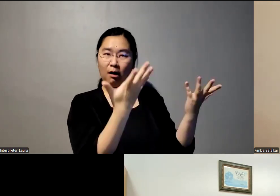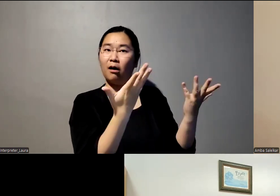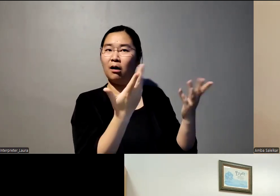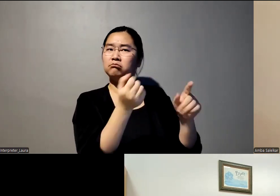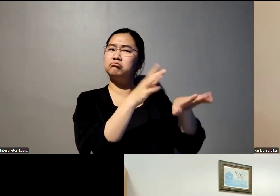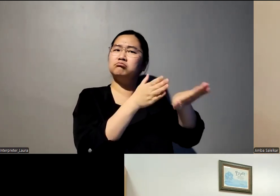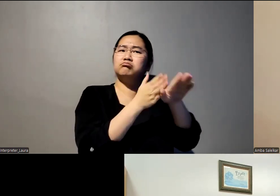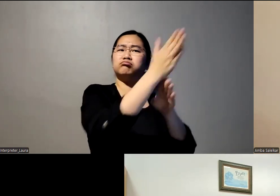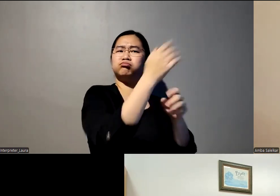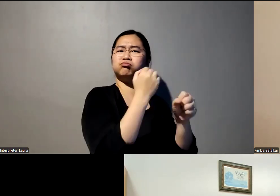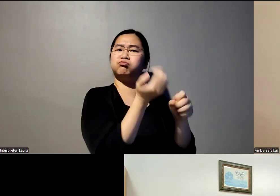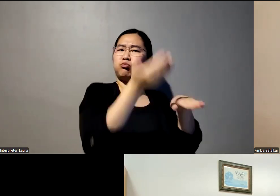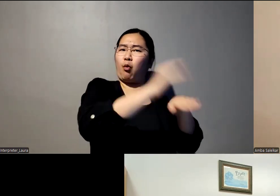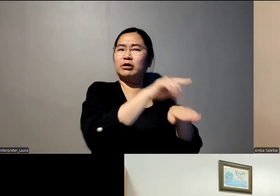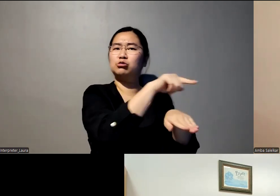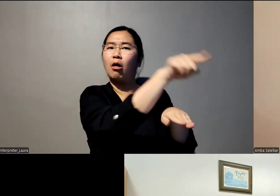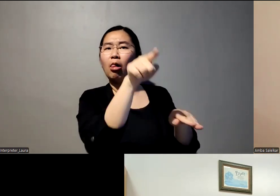So